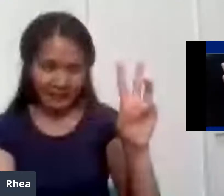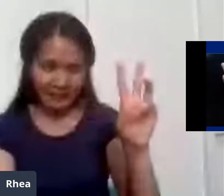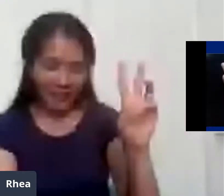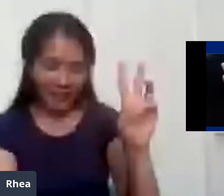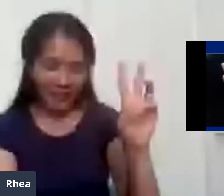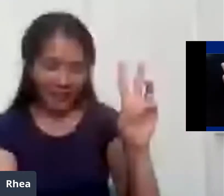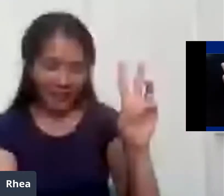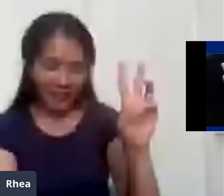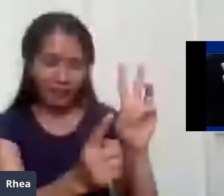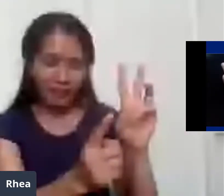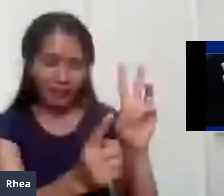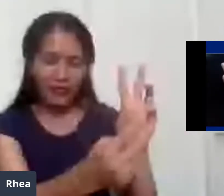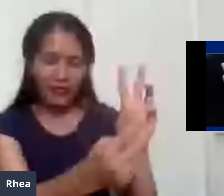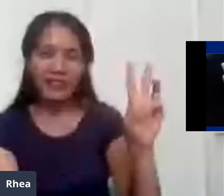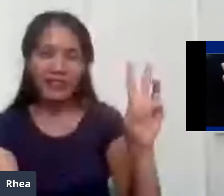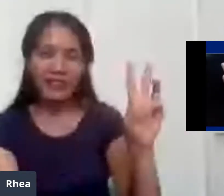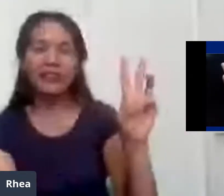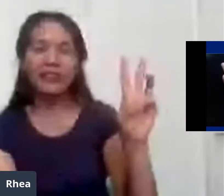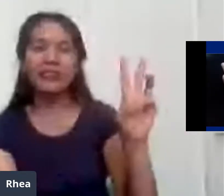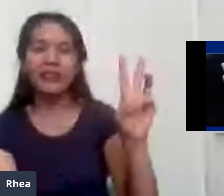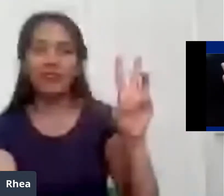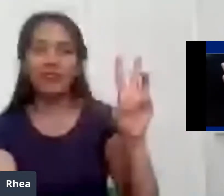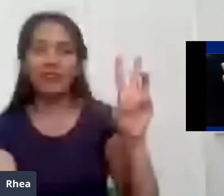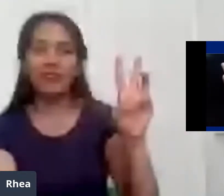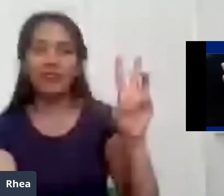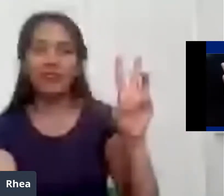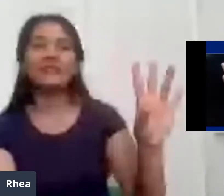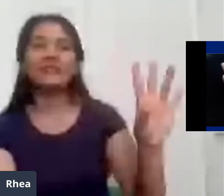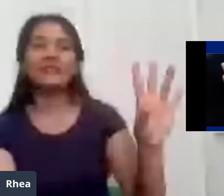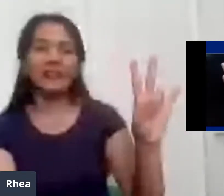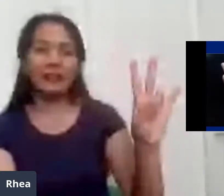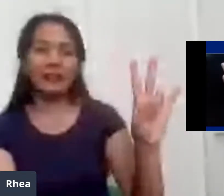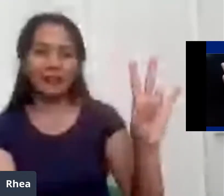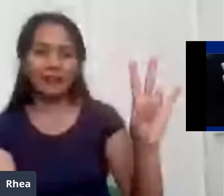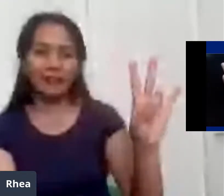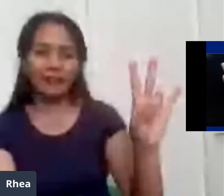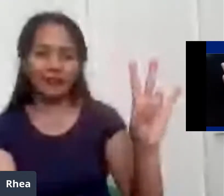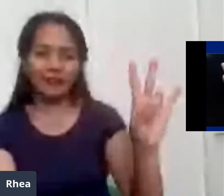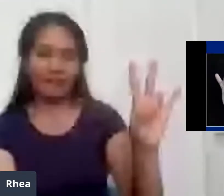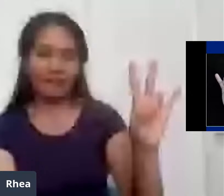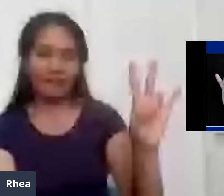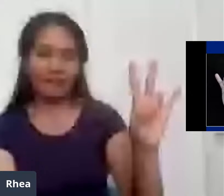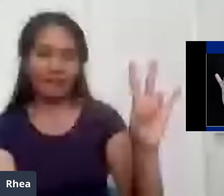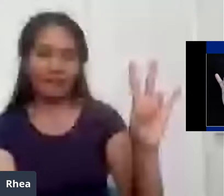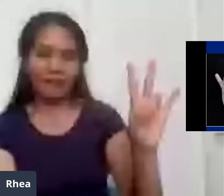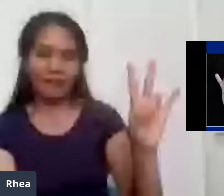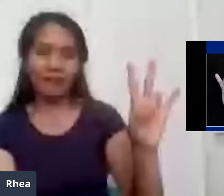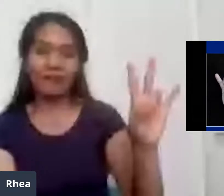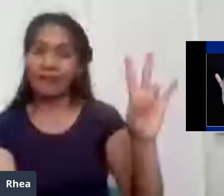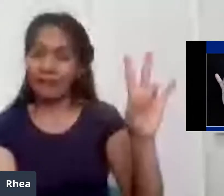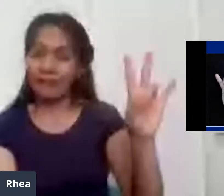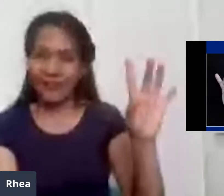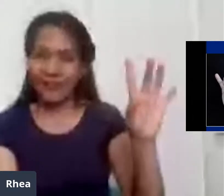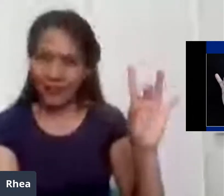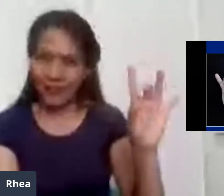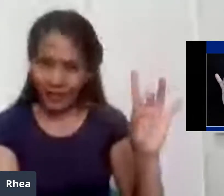6. Touch your thumb to your small finger. 7,